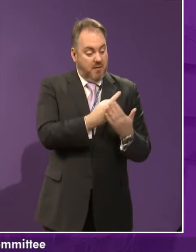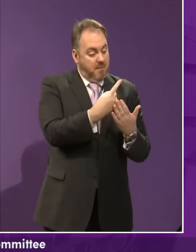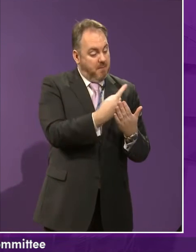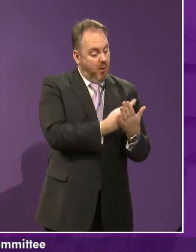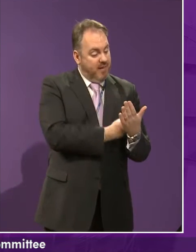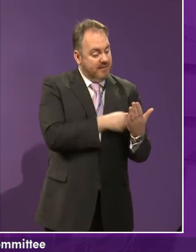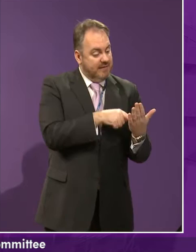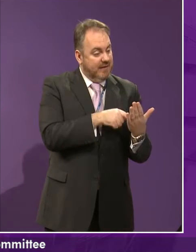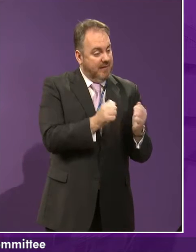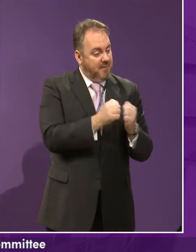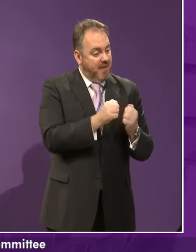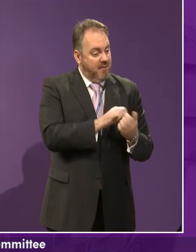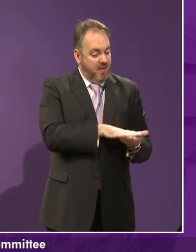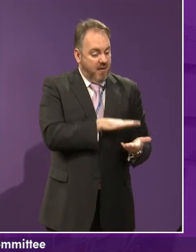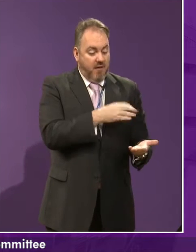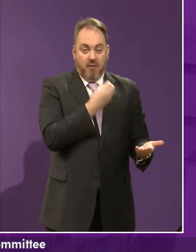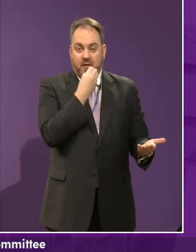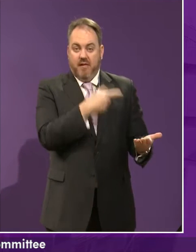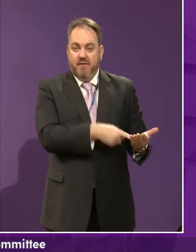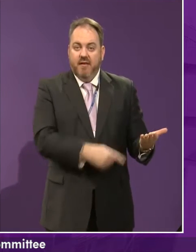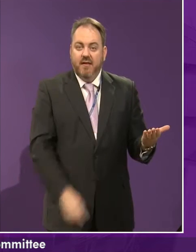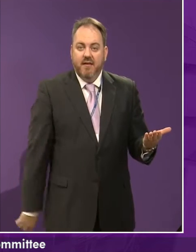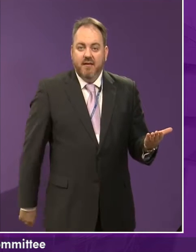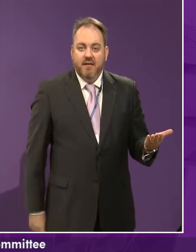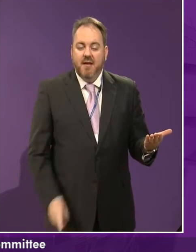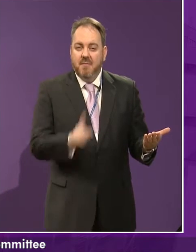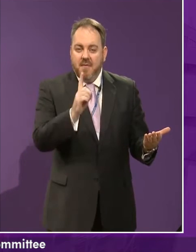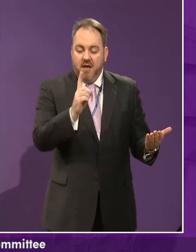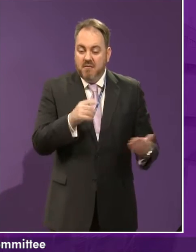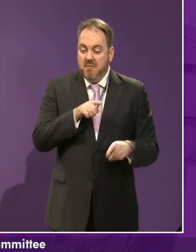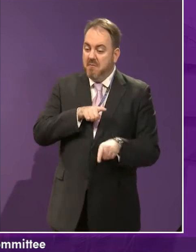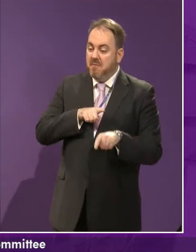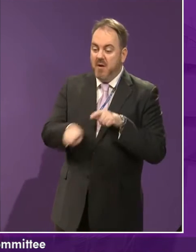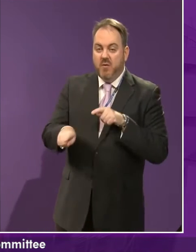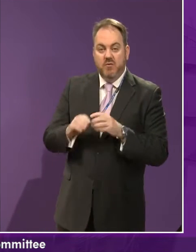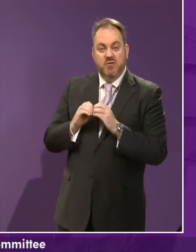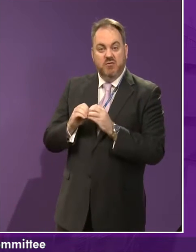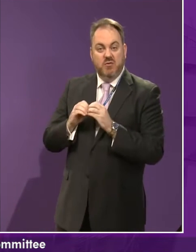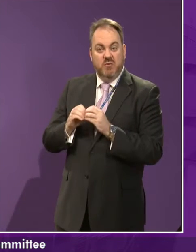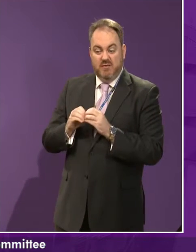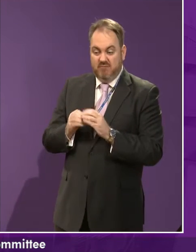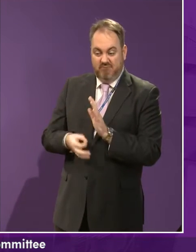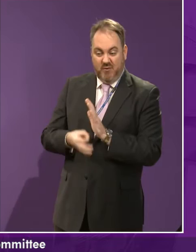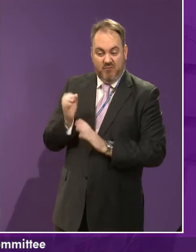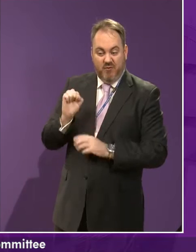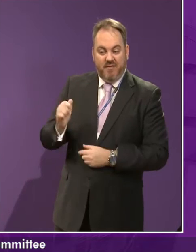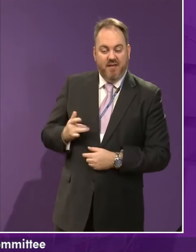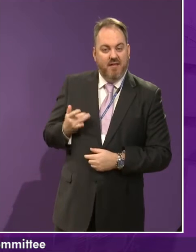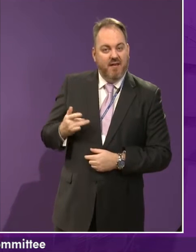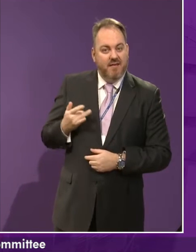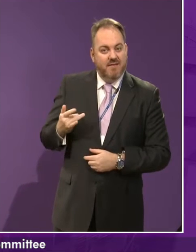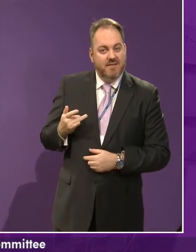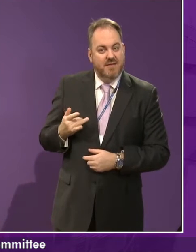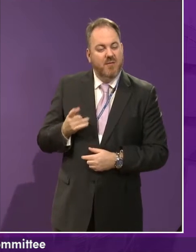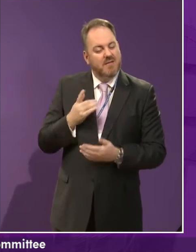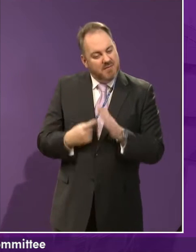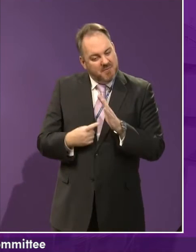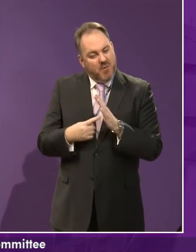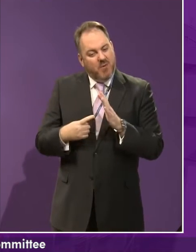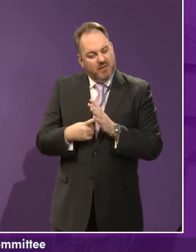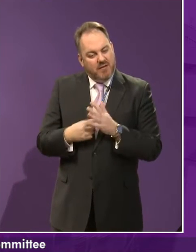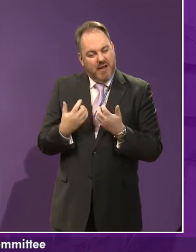paper, but if it's making no difference to the average student's experience, then frankly, you know, we're wasting our time.